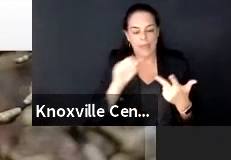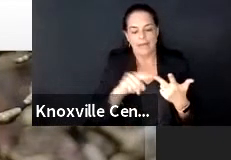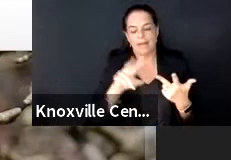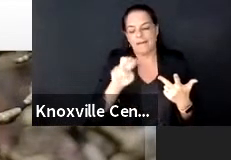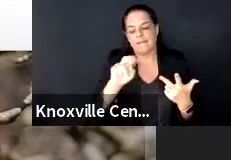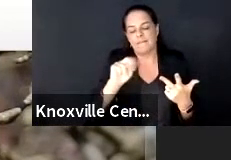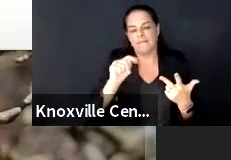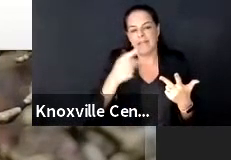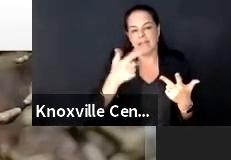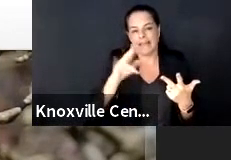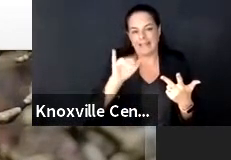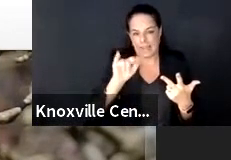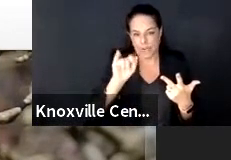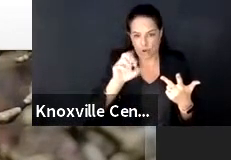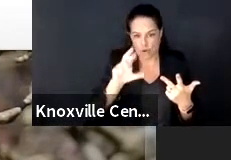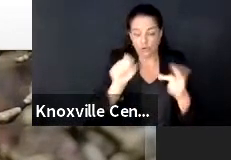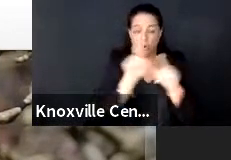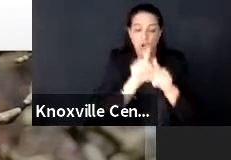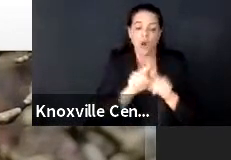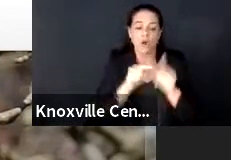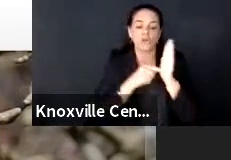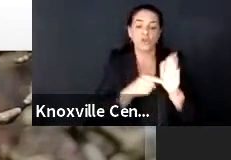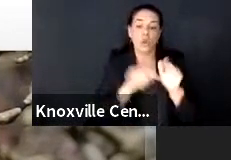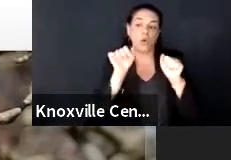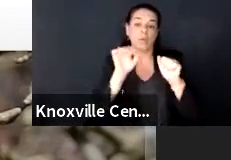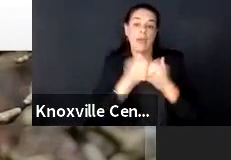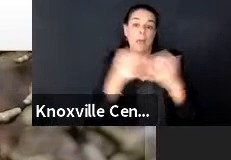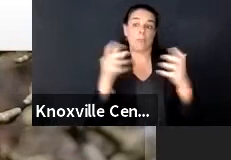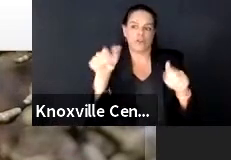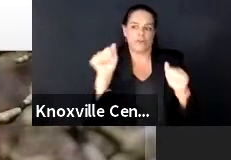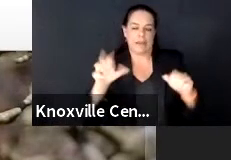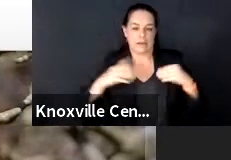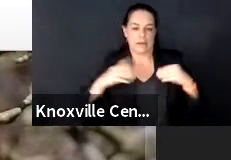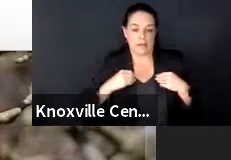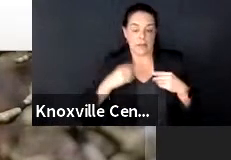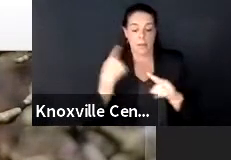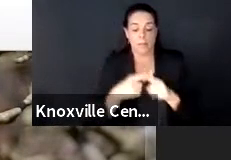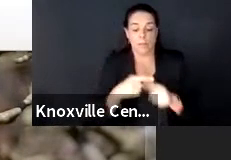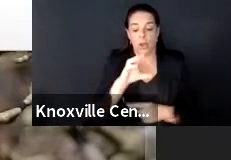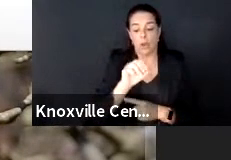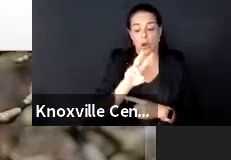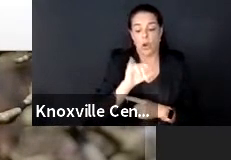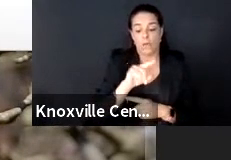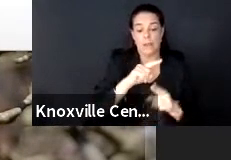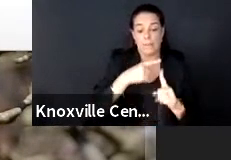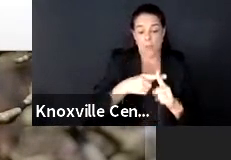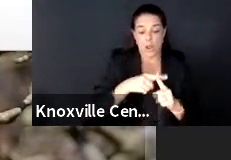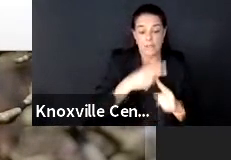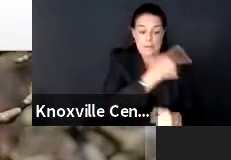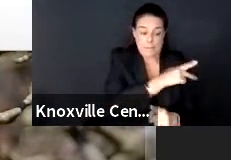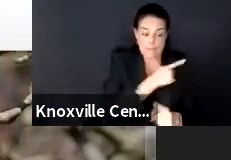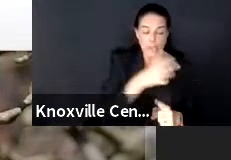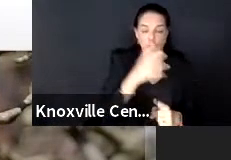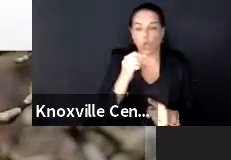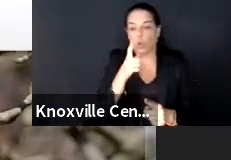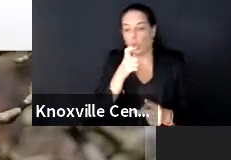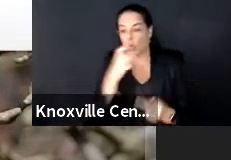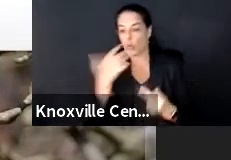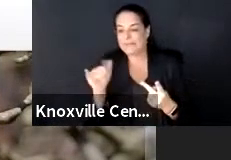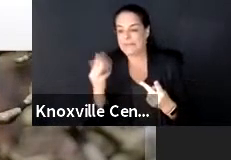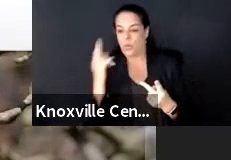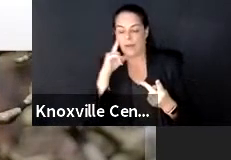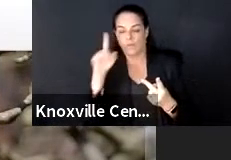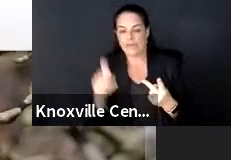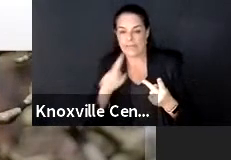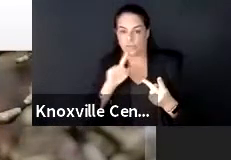also shows the additional surge capacity for these categories, as well as the COVID positive patients and the patients with pending test results in the